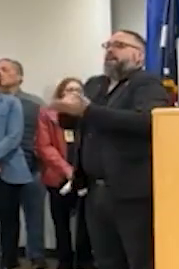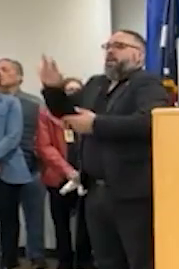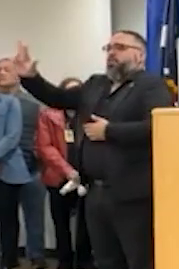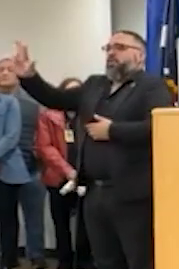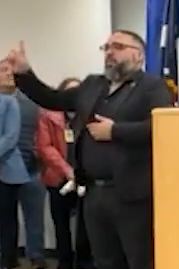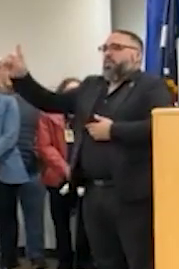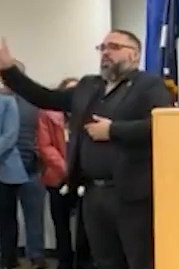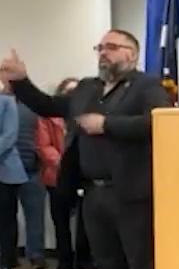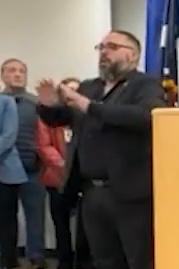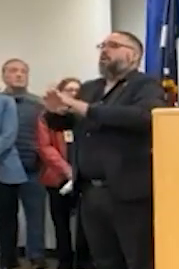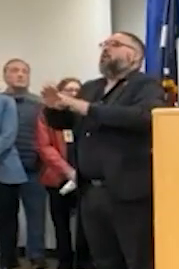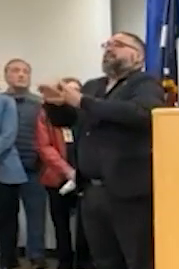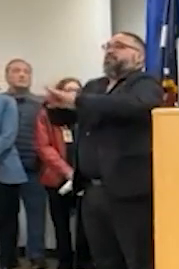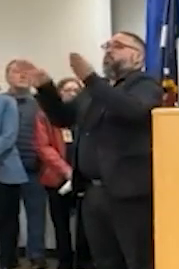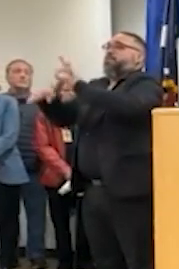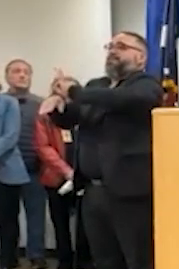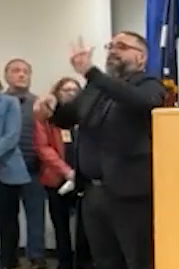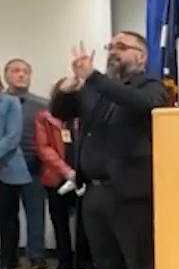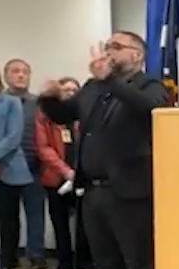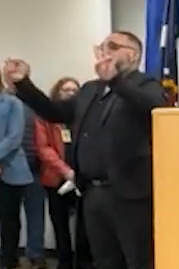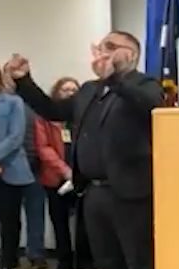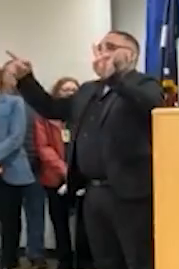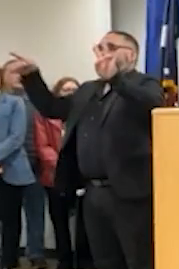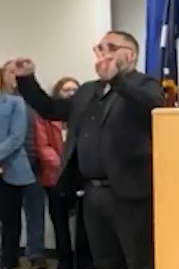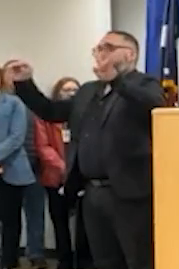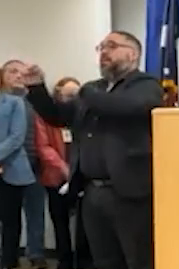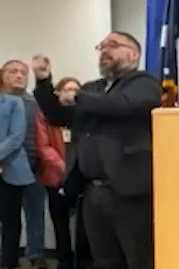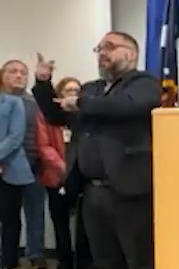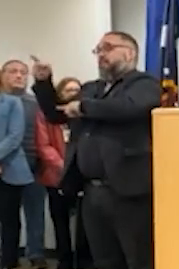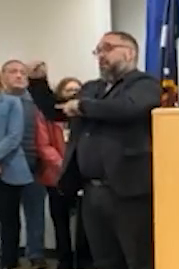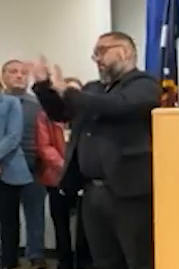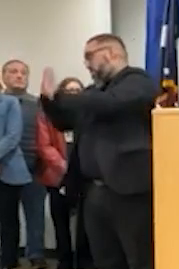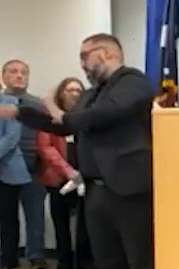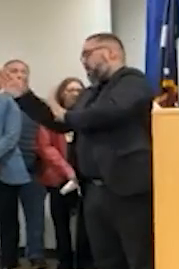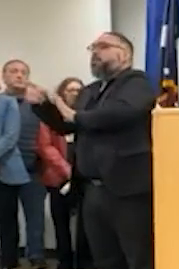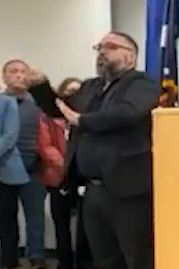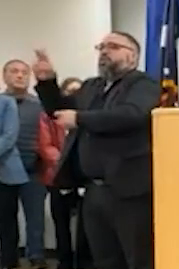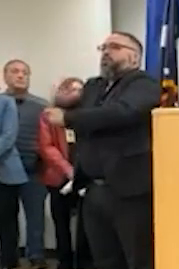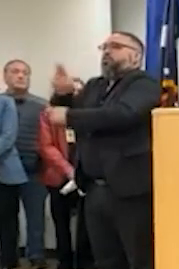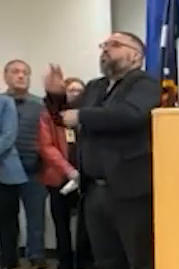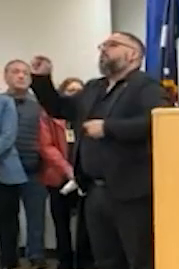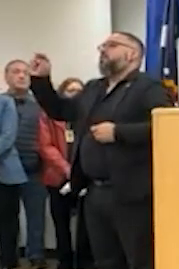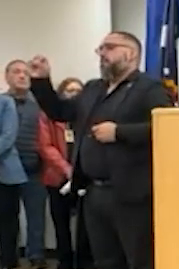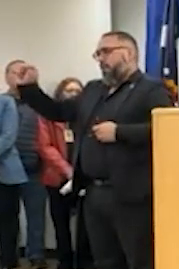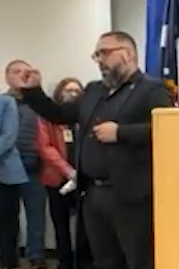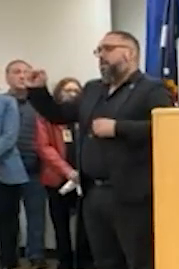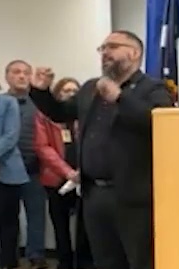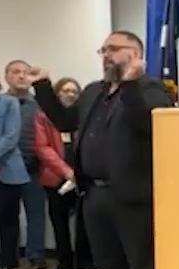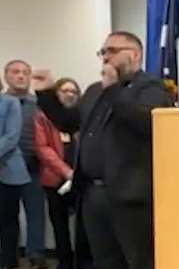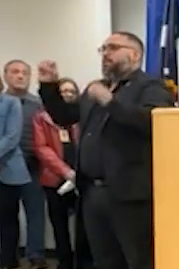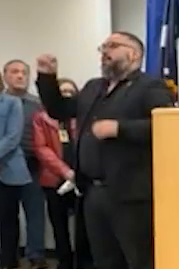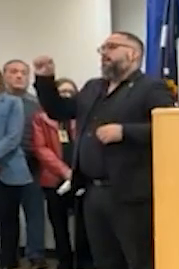from 7 to 11 p.m. After 11 p.m., folks will have to utilize the non-emergency